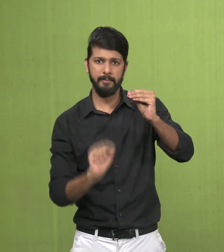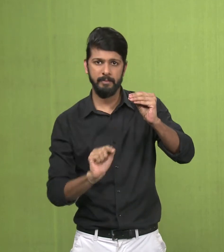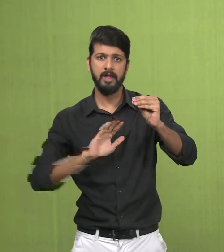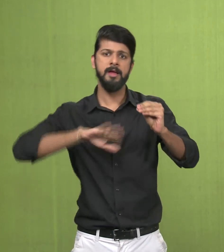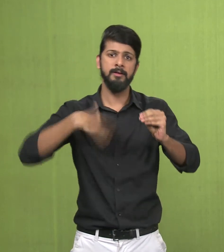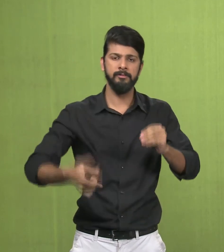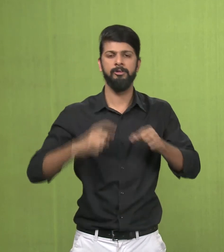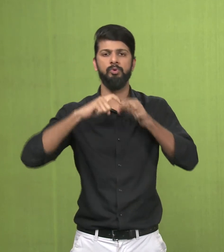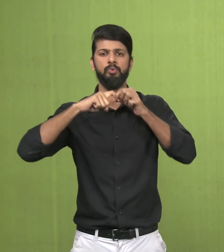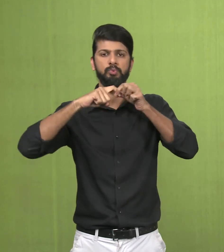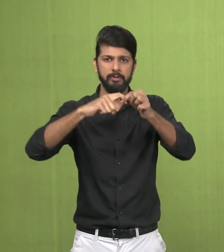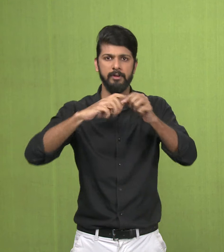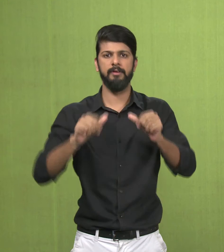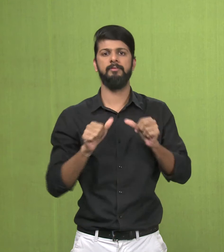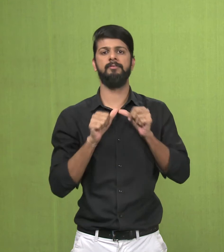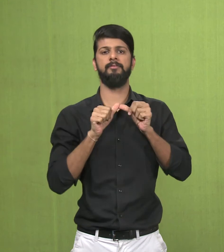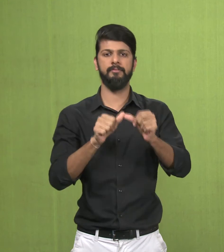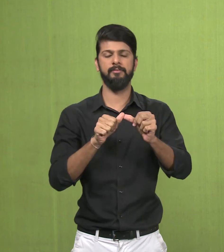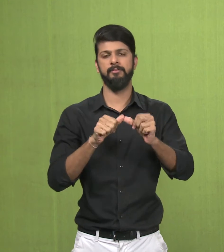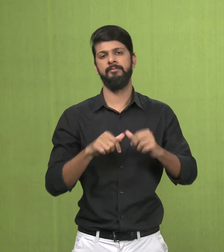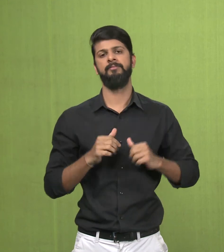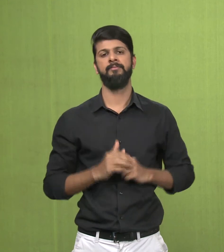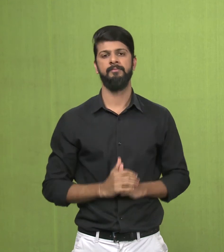Finally, we have the summary and then the questions and answers.